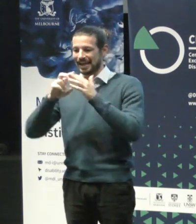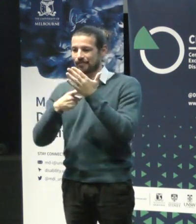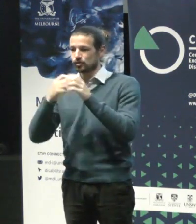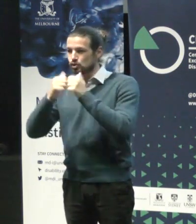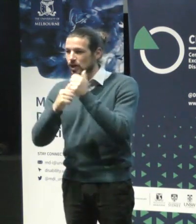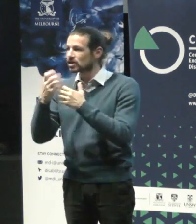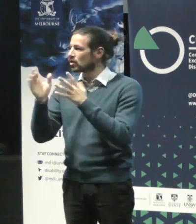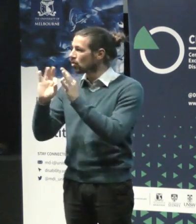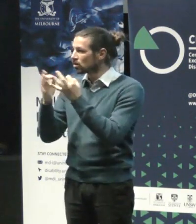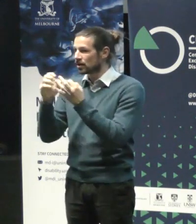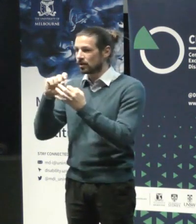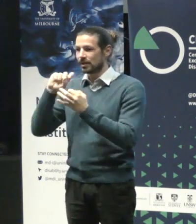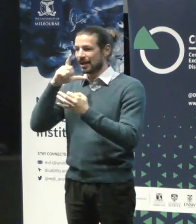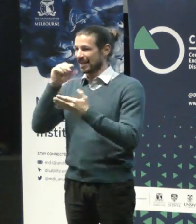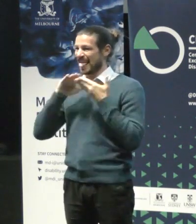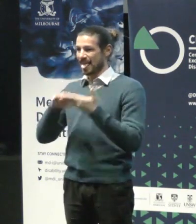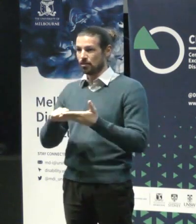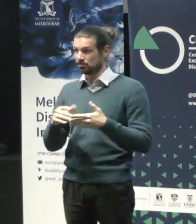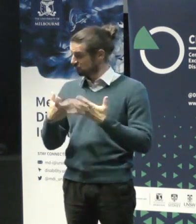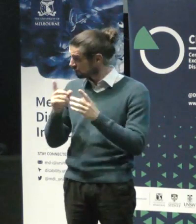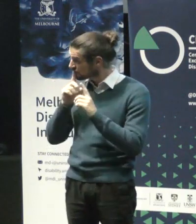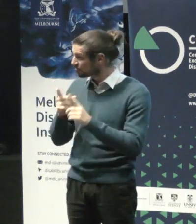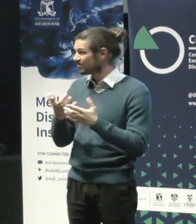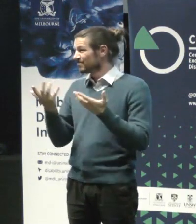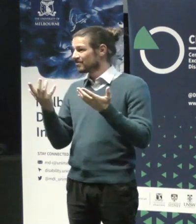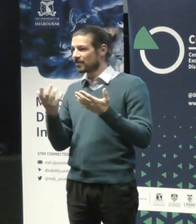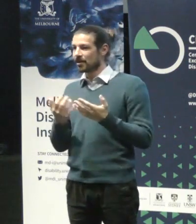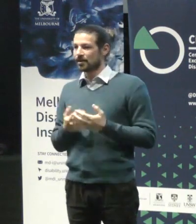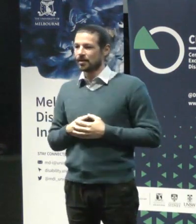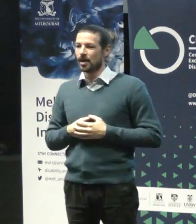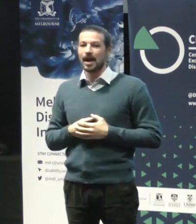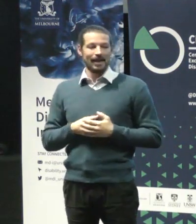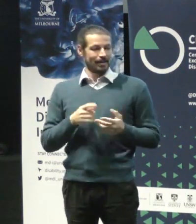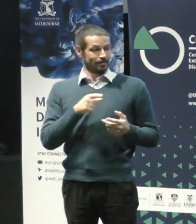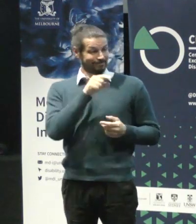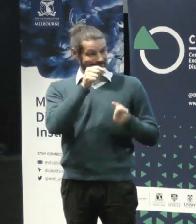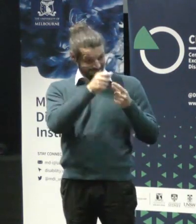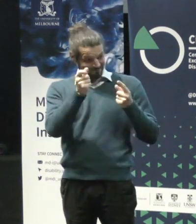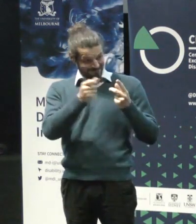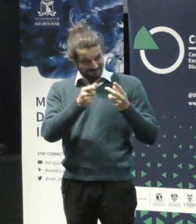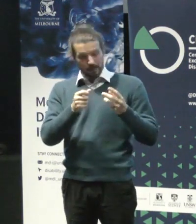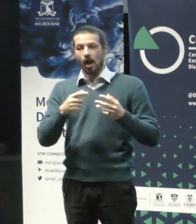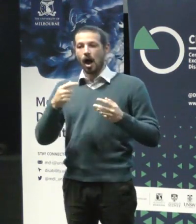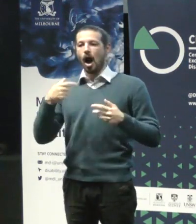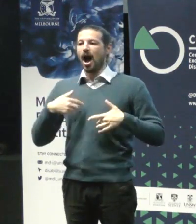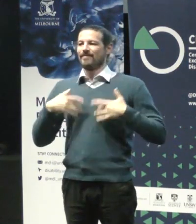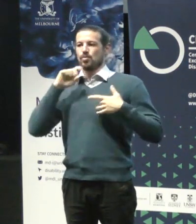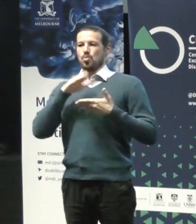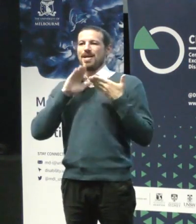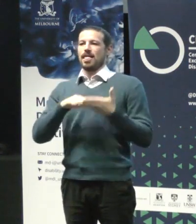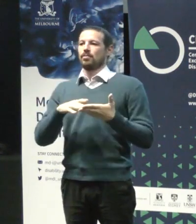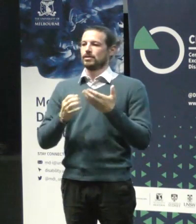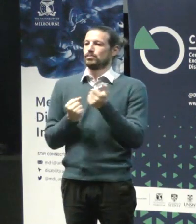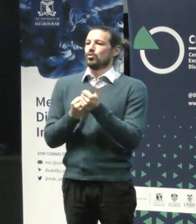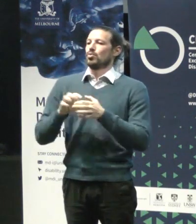this? Is there anybody who would advise you? All of these things, I think, will help this support relationship go better. So we need